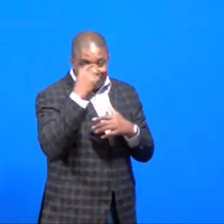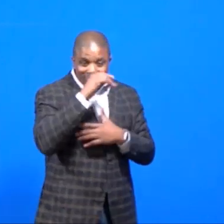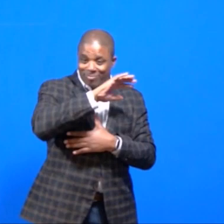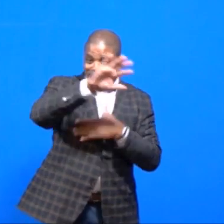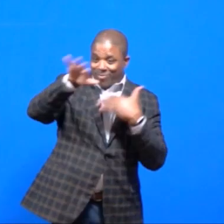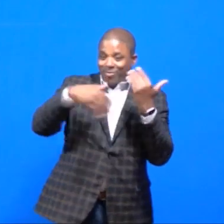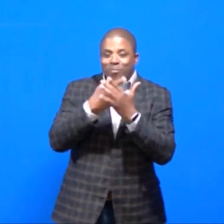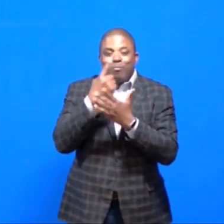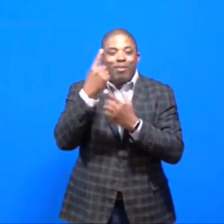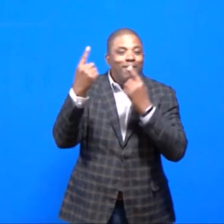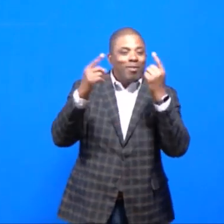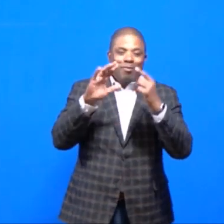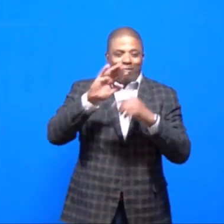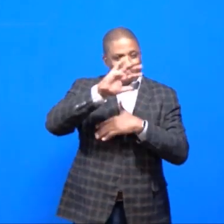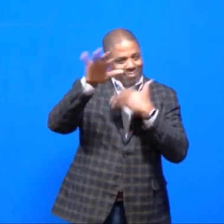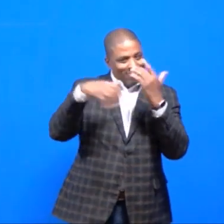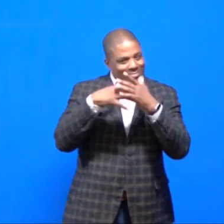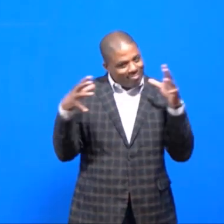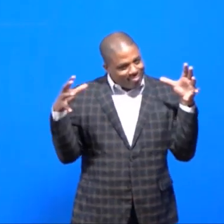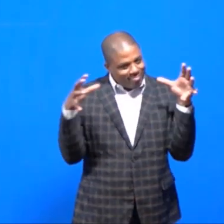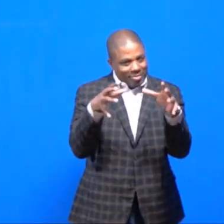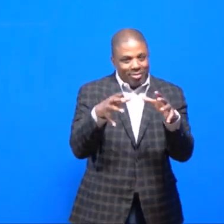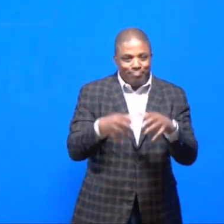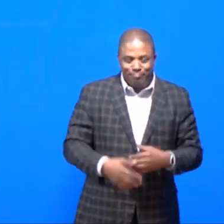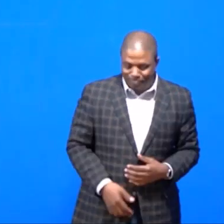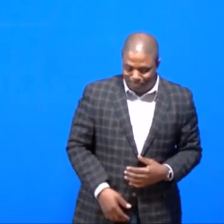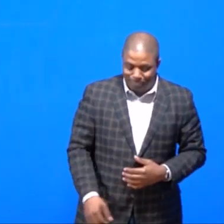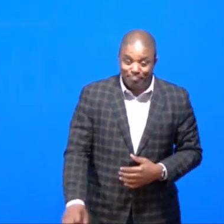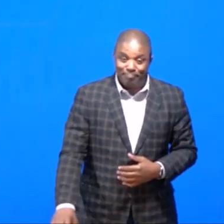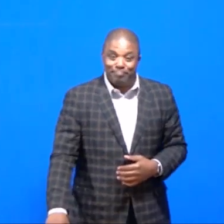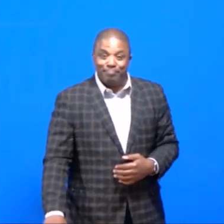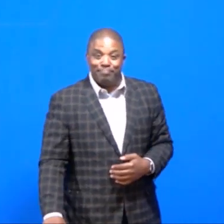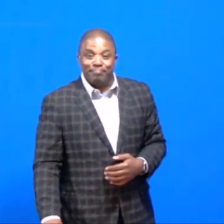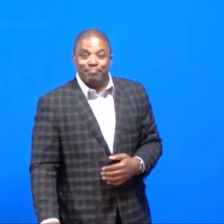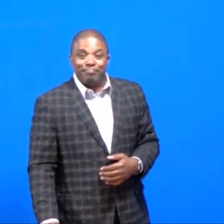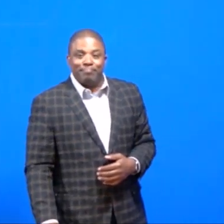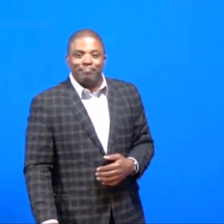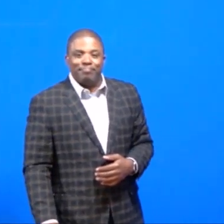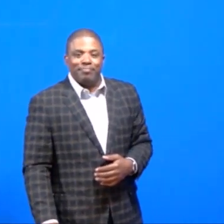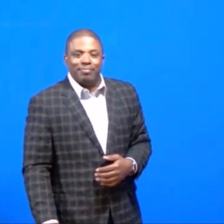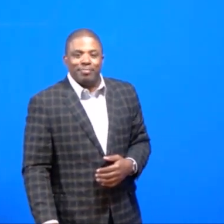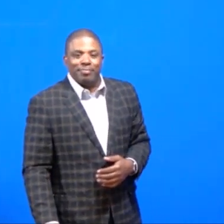all of the people had come to this great convocation, this convention, so to speak, of people.